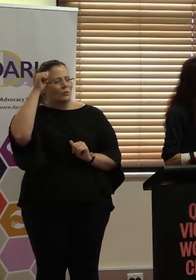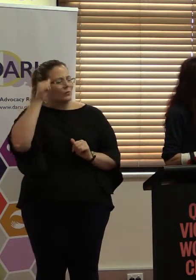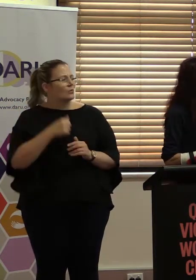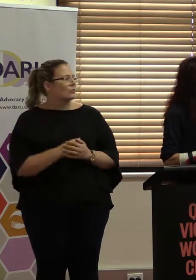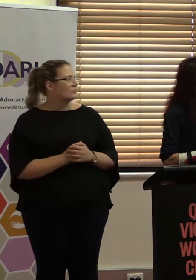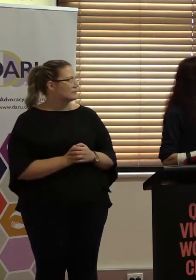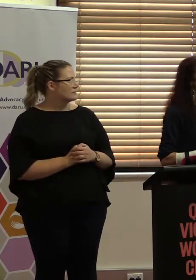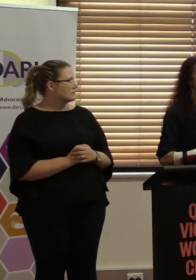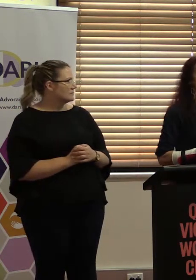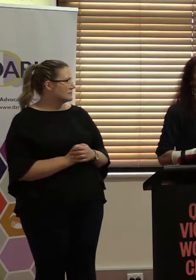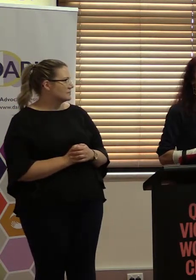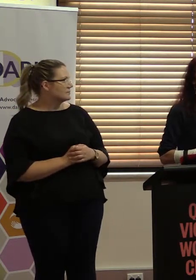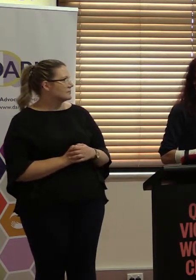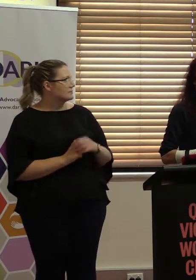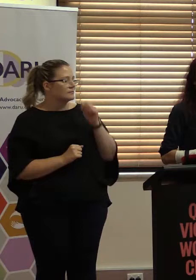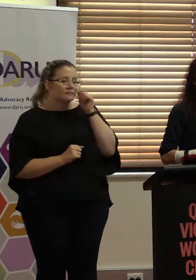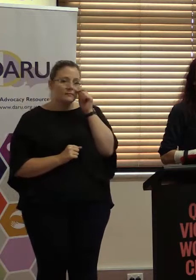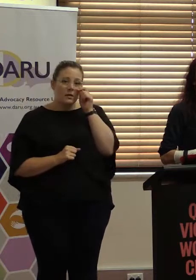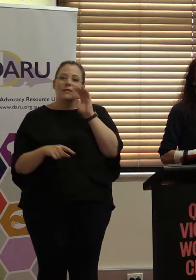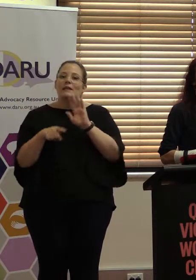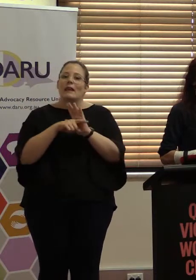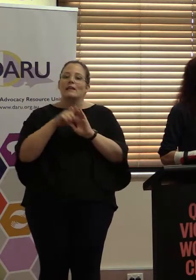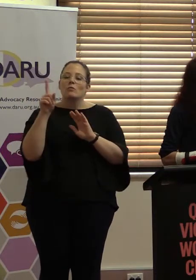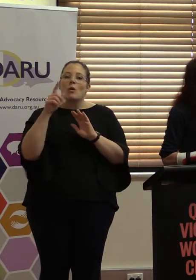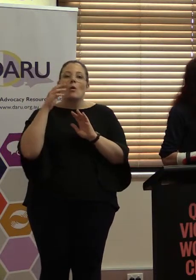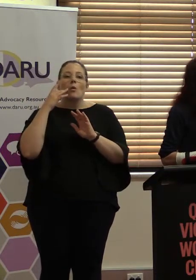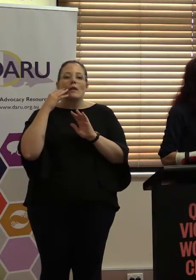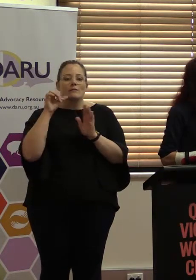The negative of them is that the settlements are confidential,